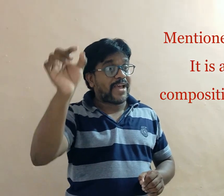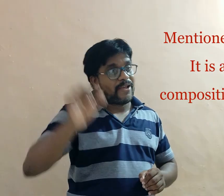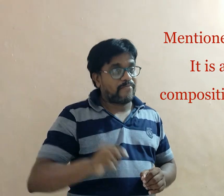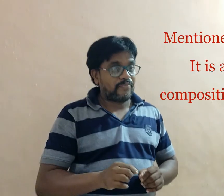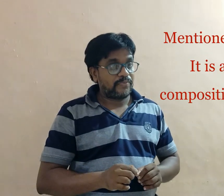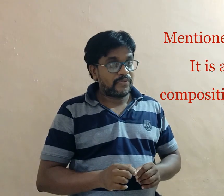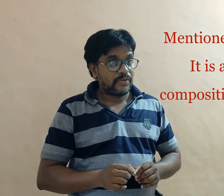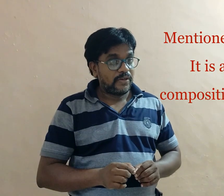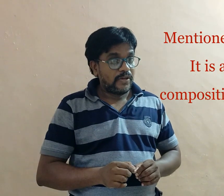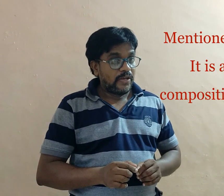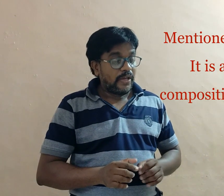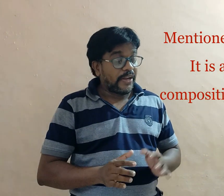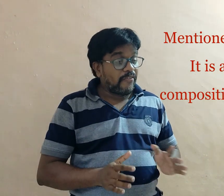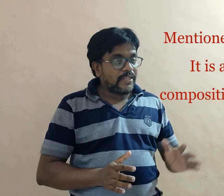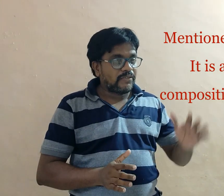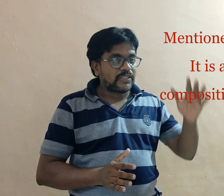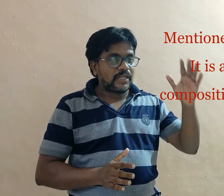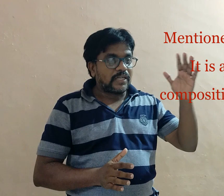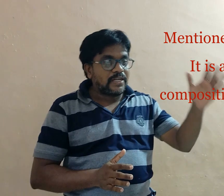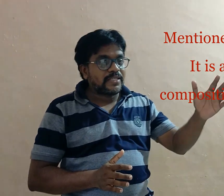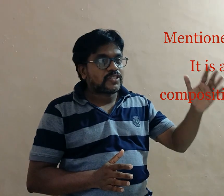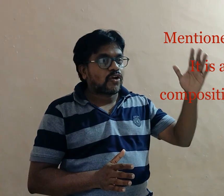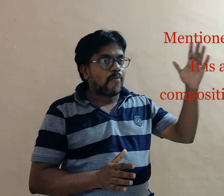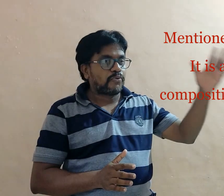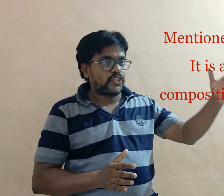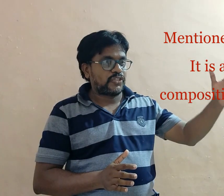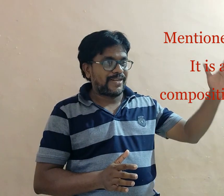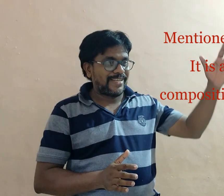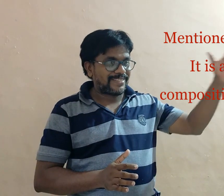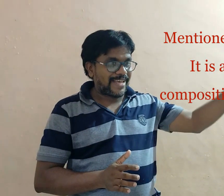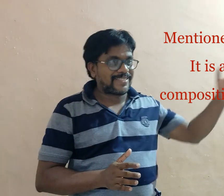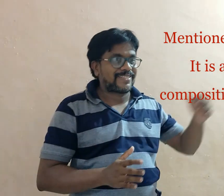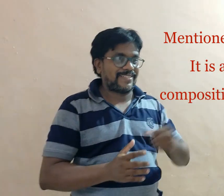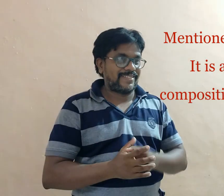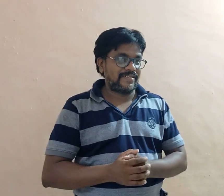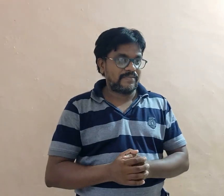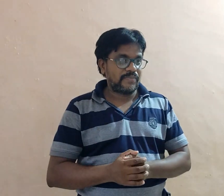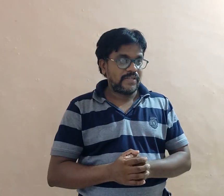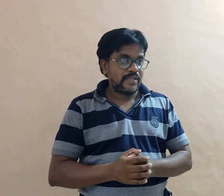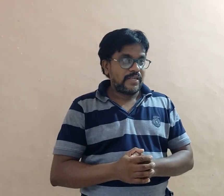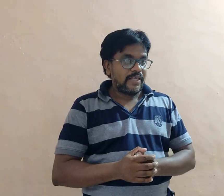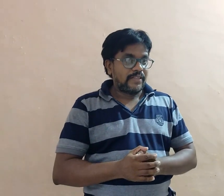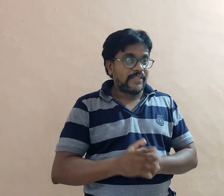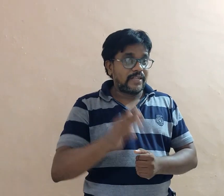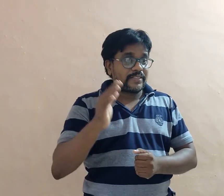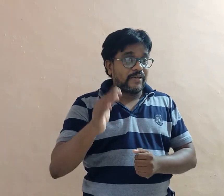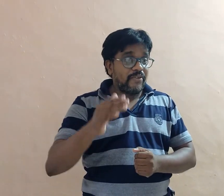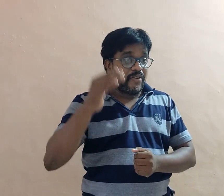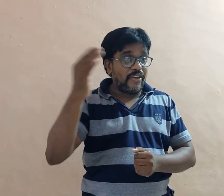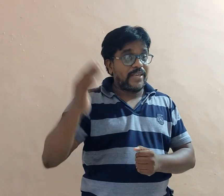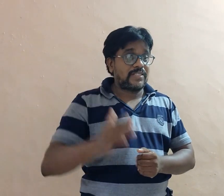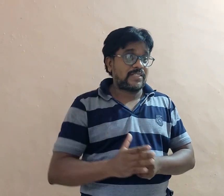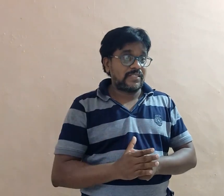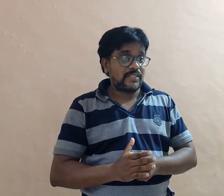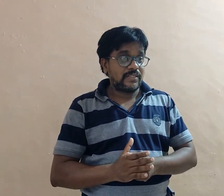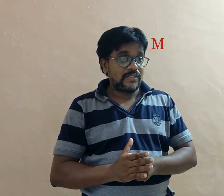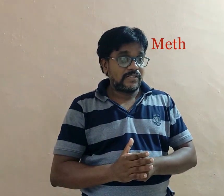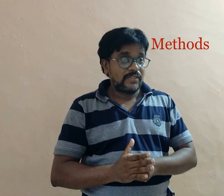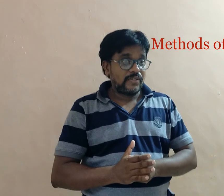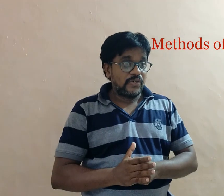time. Rigveda was the earliest composition in Sanskrit. There are several ways